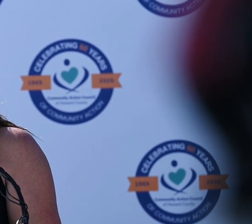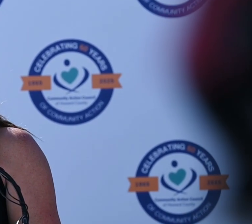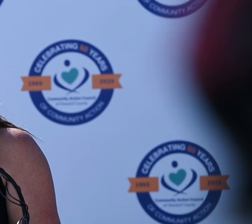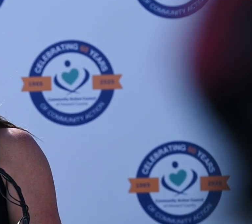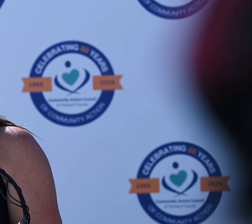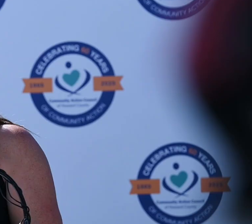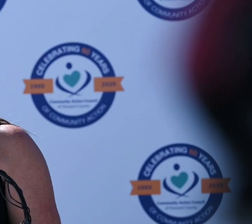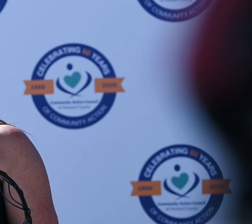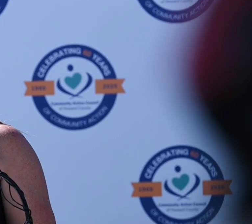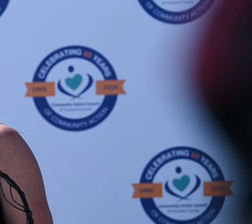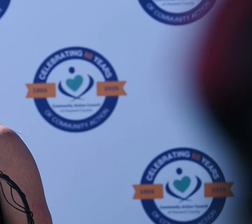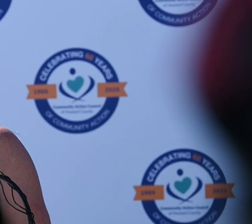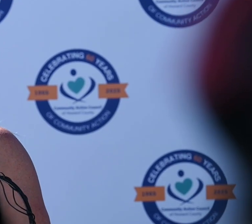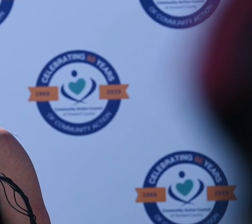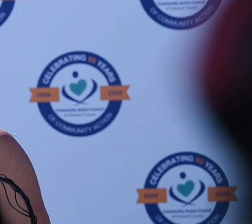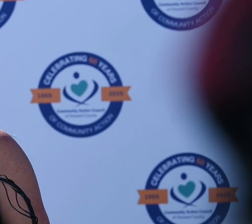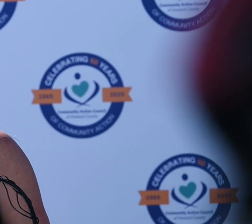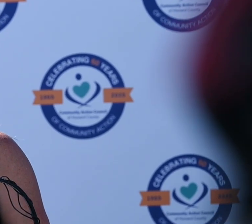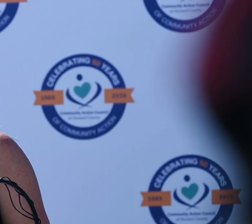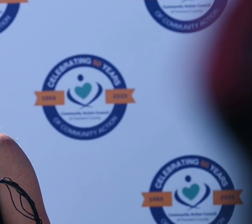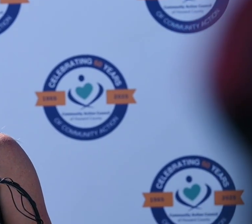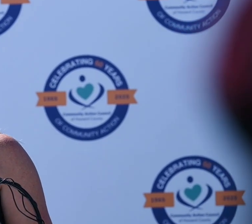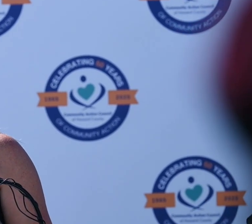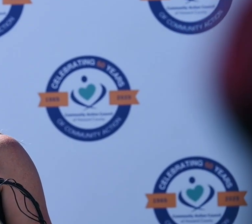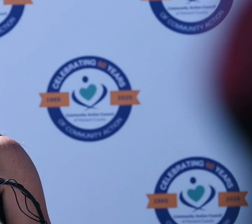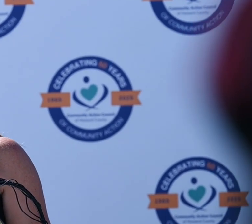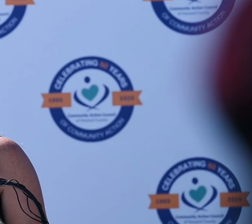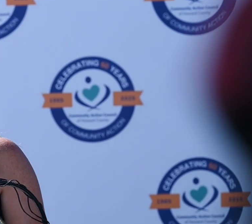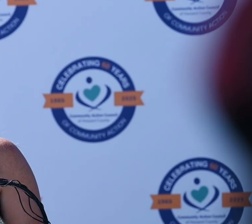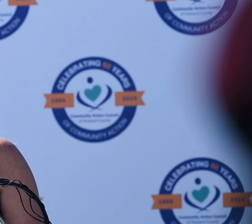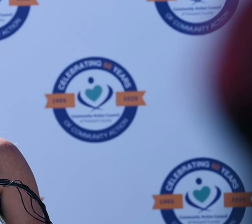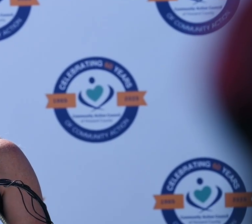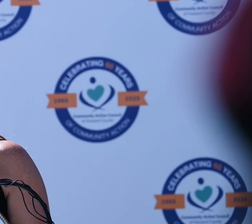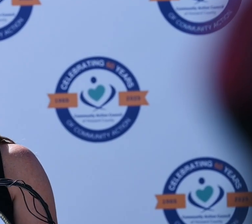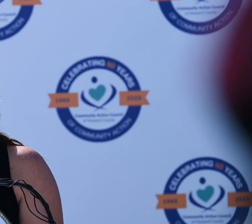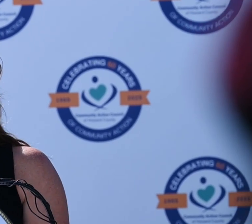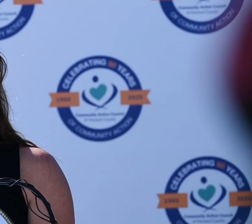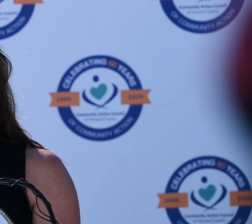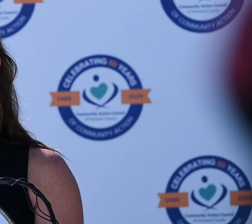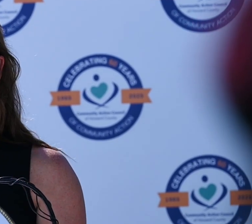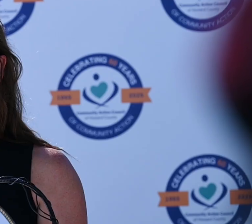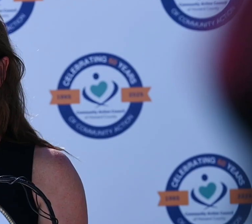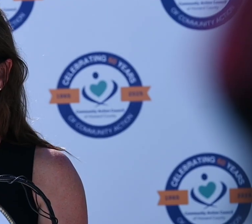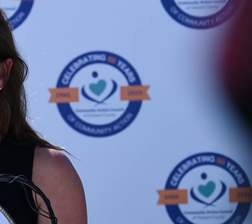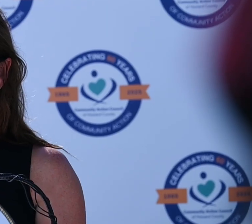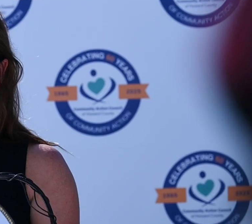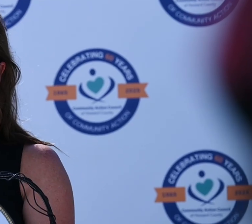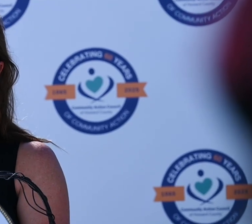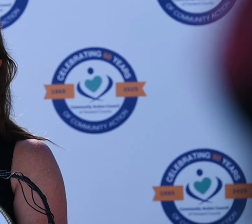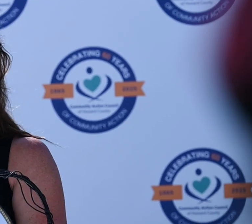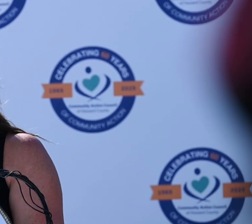welcome you to the groundbreaking for the Community Action Council of Howard County's Route 1 Corridor